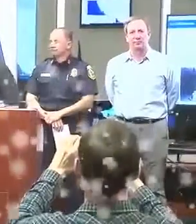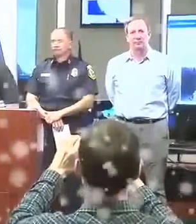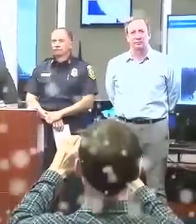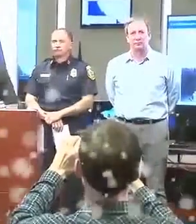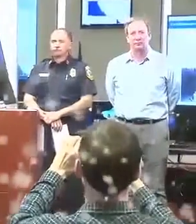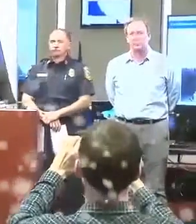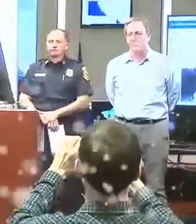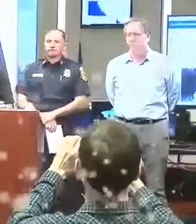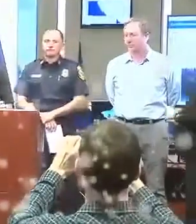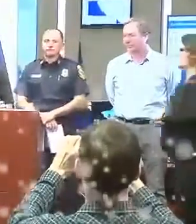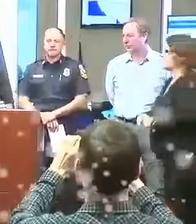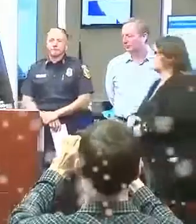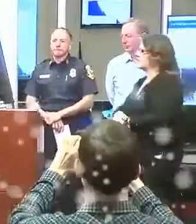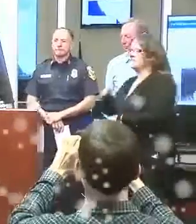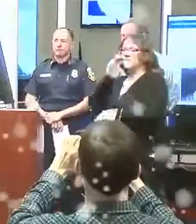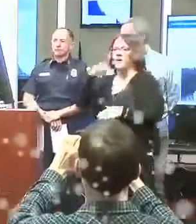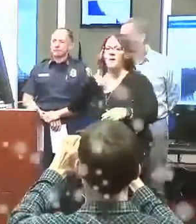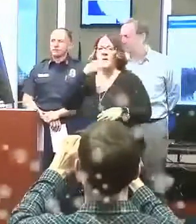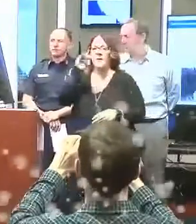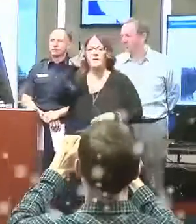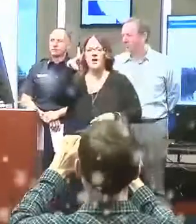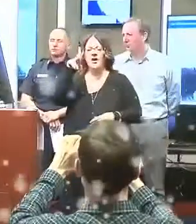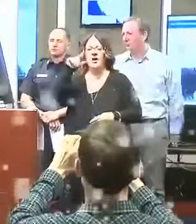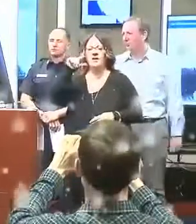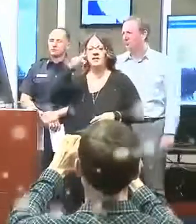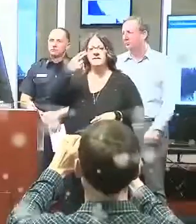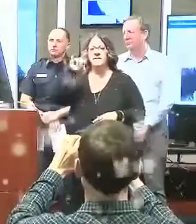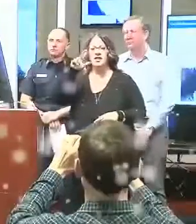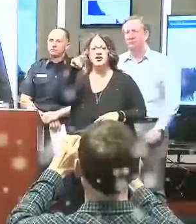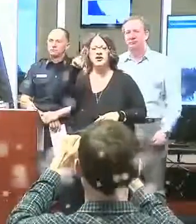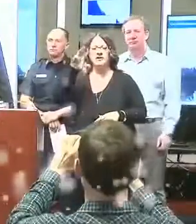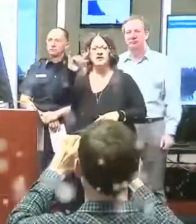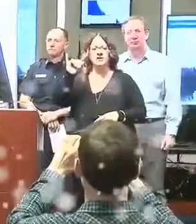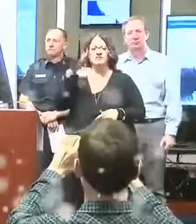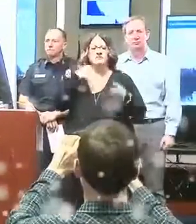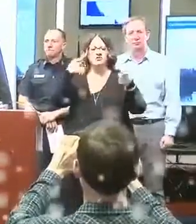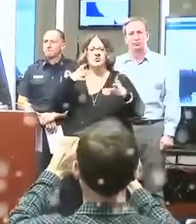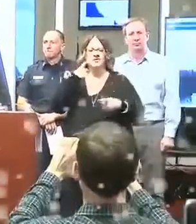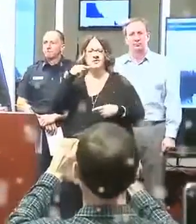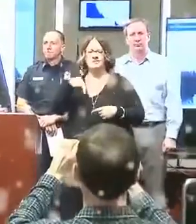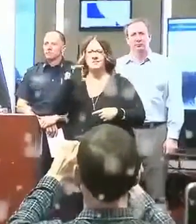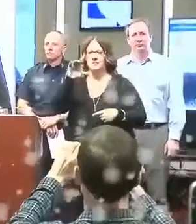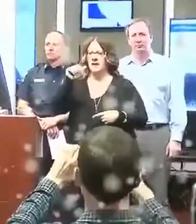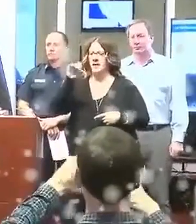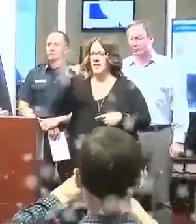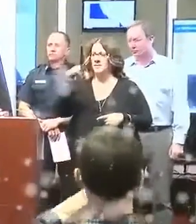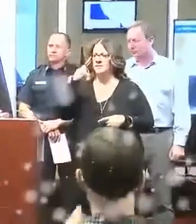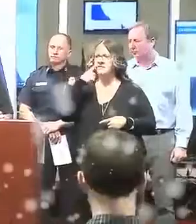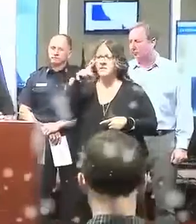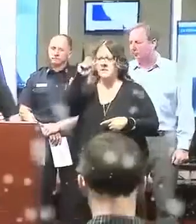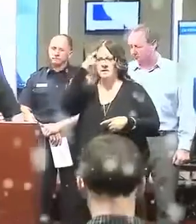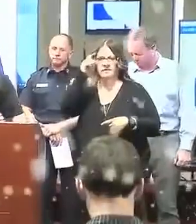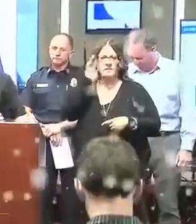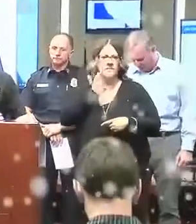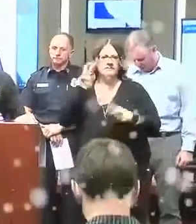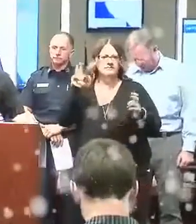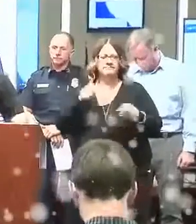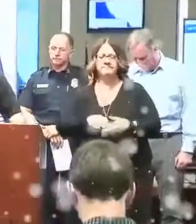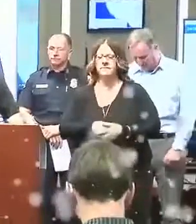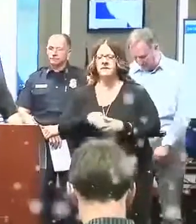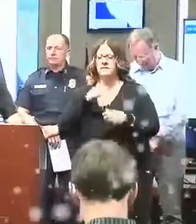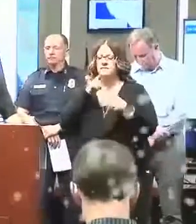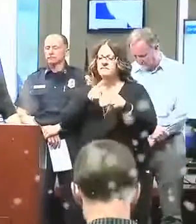Okay. First, Mark Ghilarducci, Director of the Governor's Office of Emergency Services for Governor Brown.